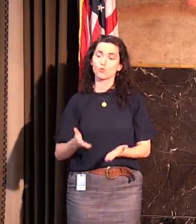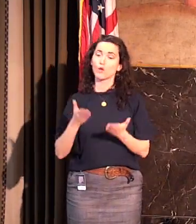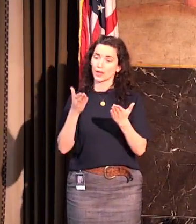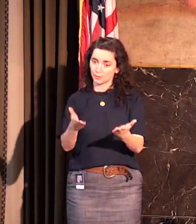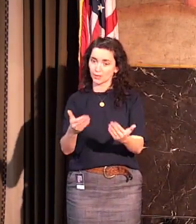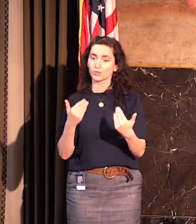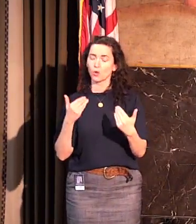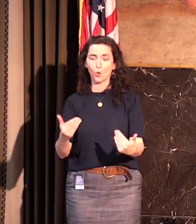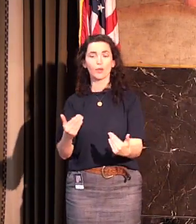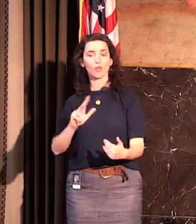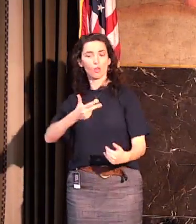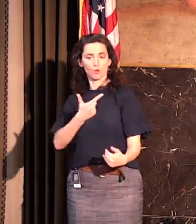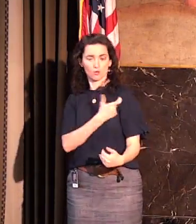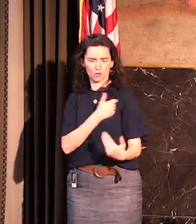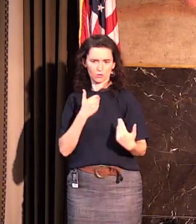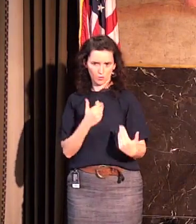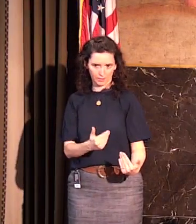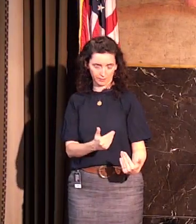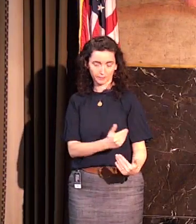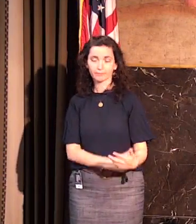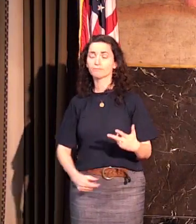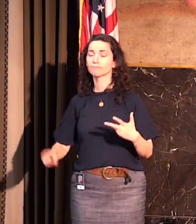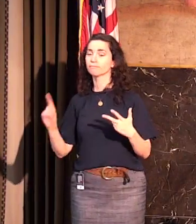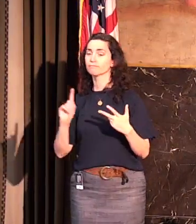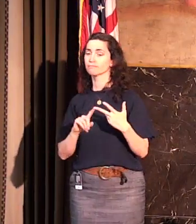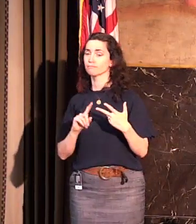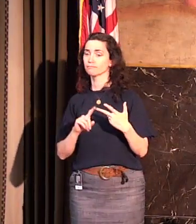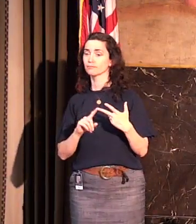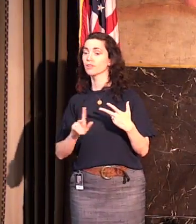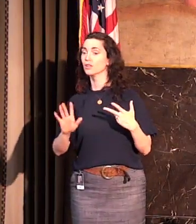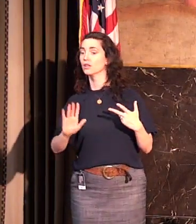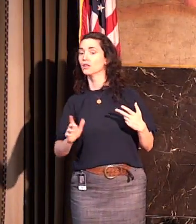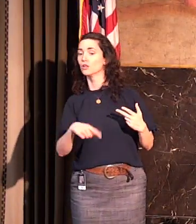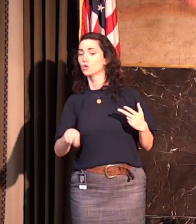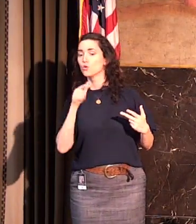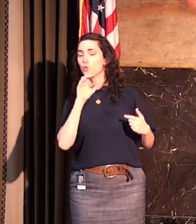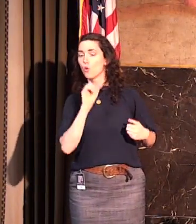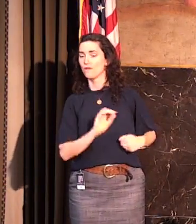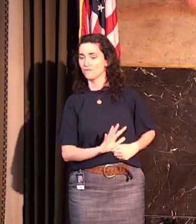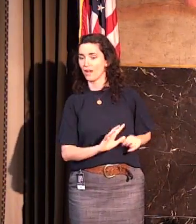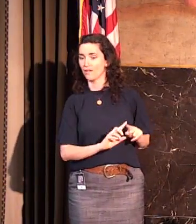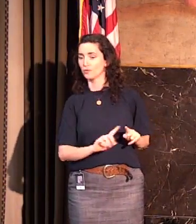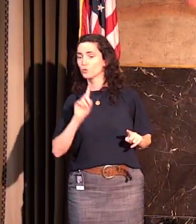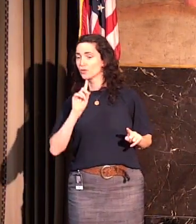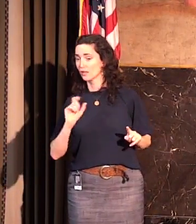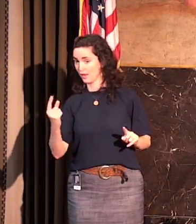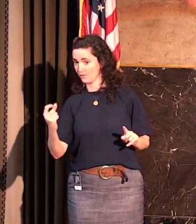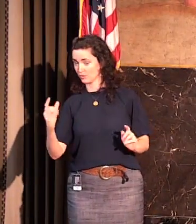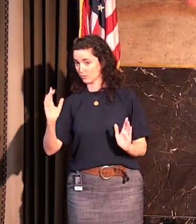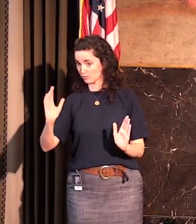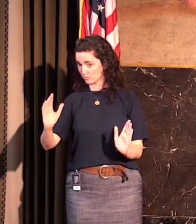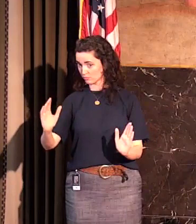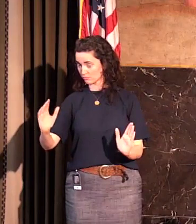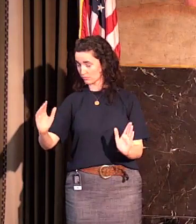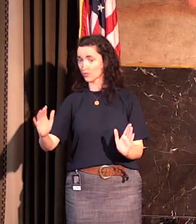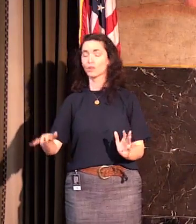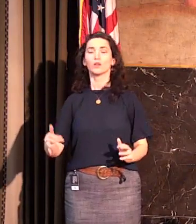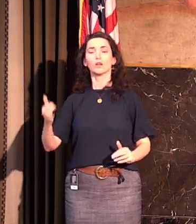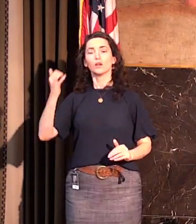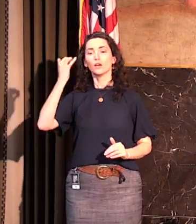then the third piece of recommendations are for people 5 to 11 years of age, if they are moderately